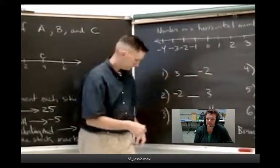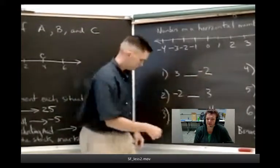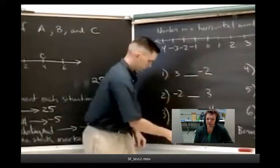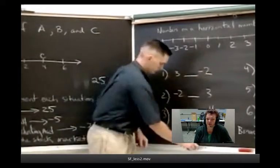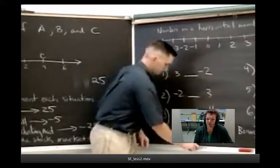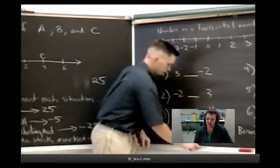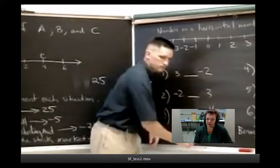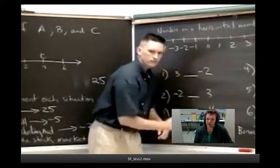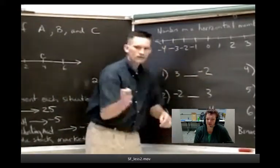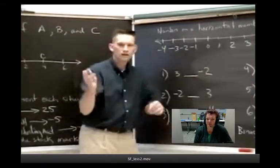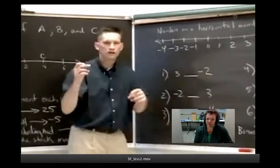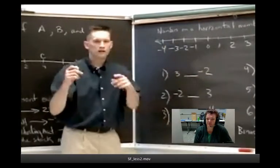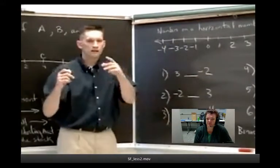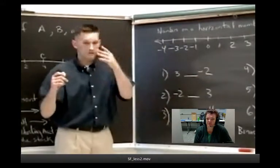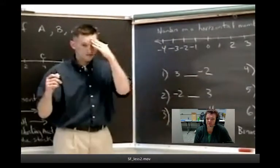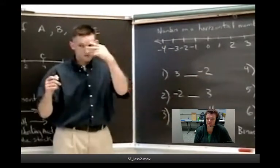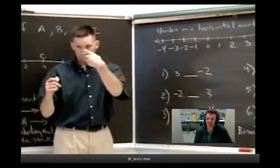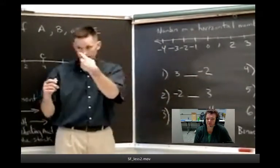Is 3 larger than -2?